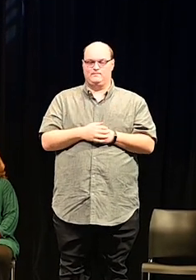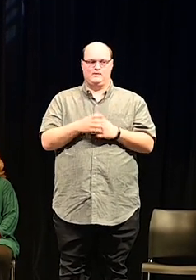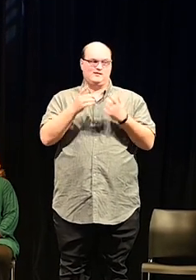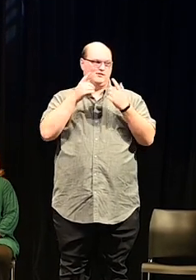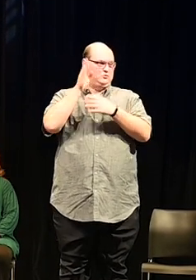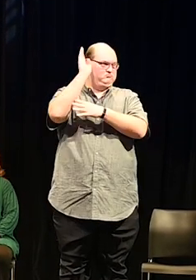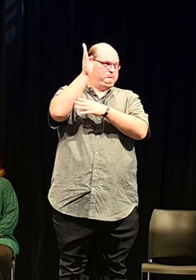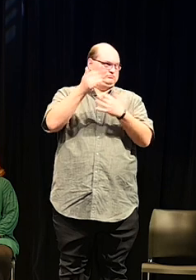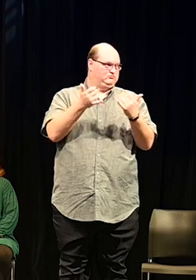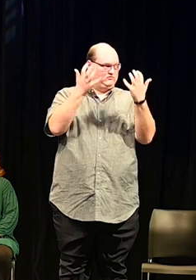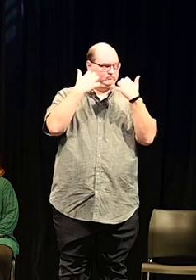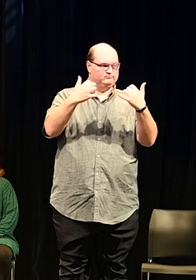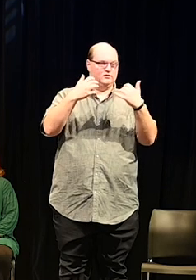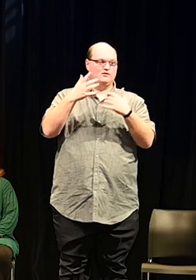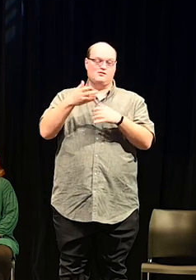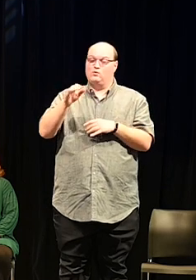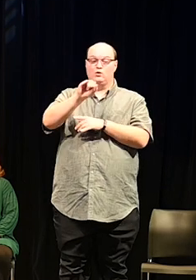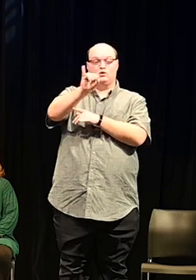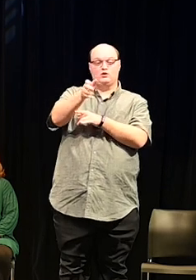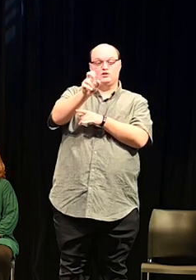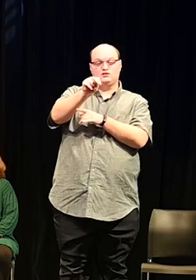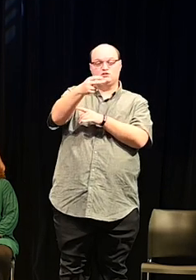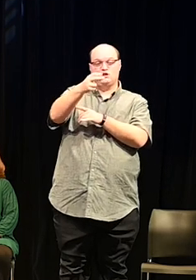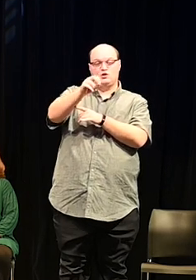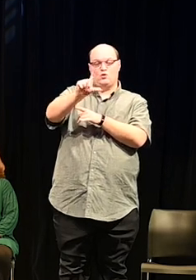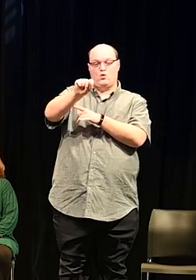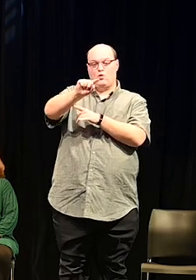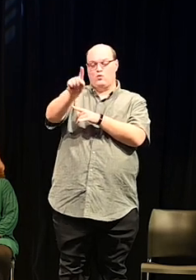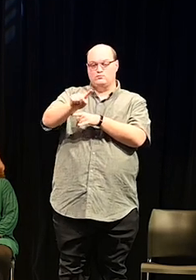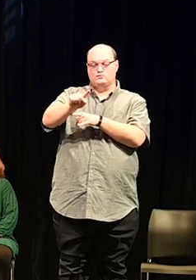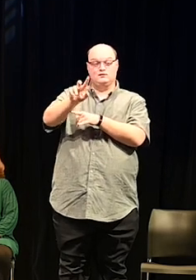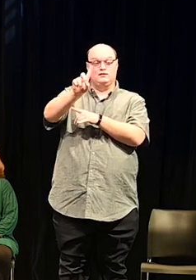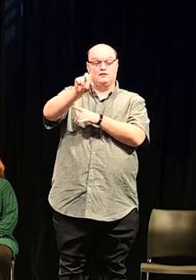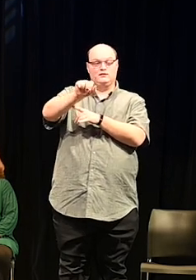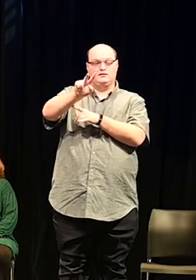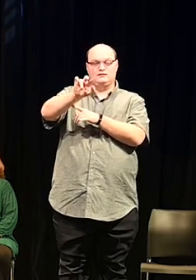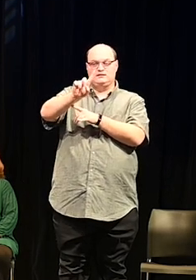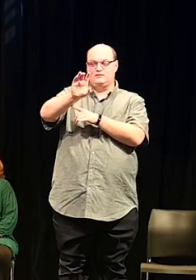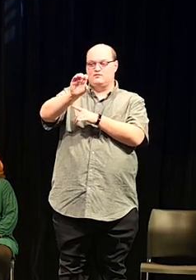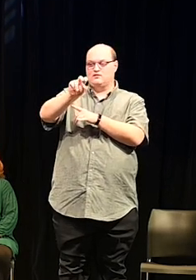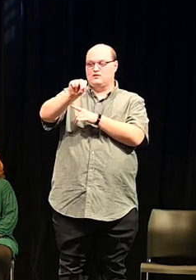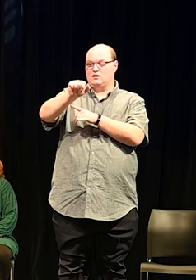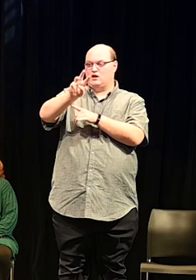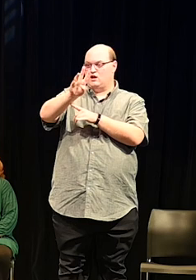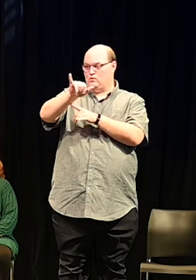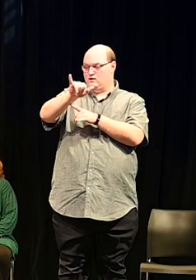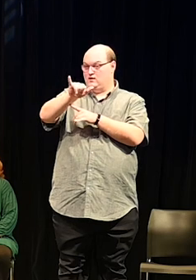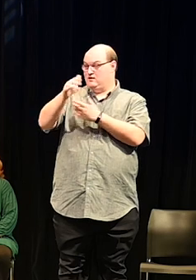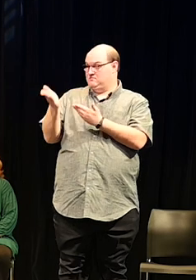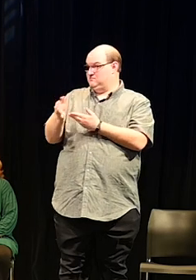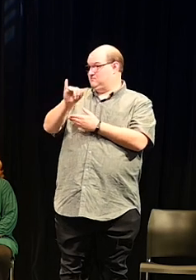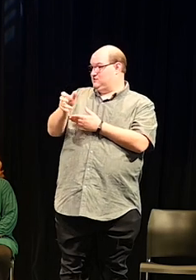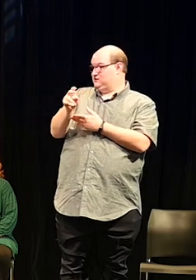you today. And so I would like to bring up now Jen Holtz and David Conway to speak with you. Jen,